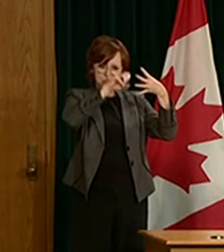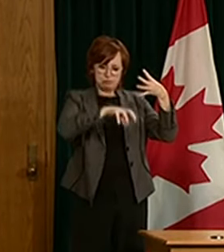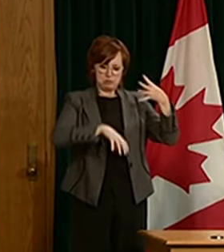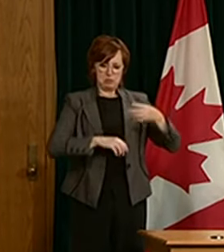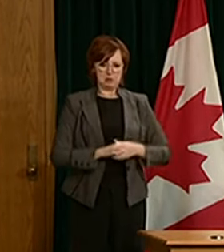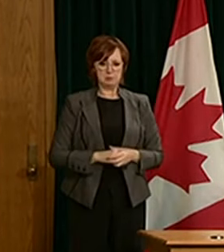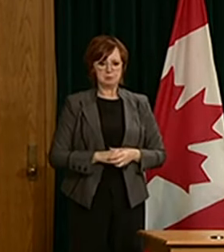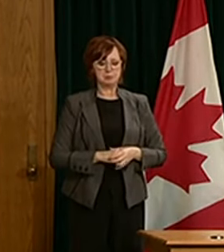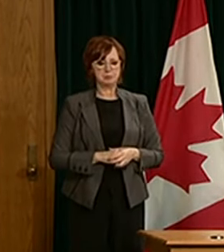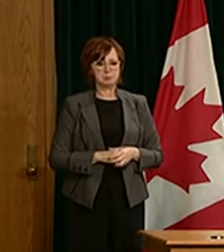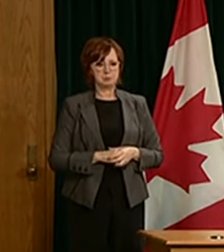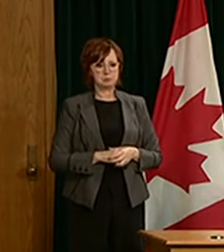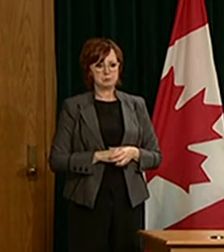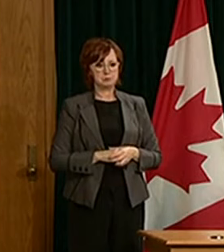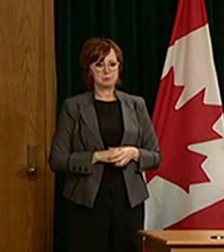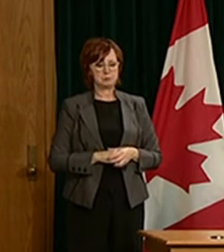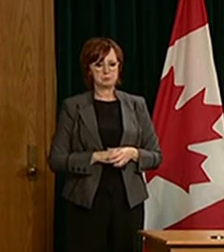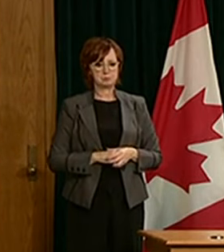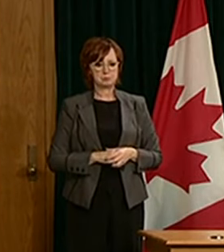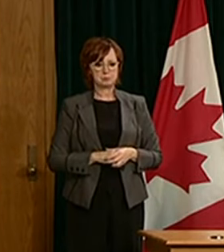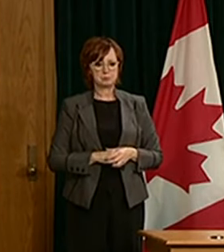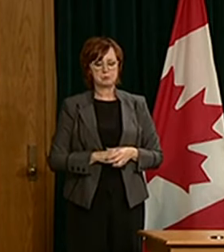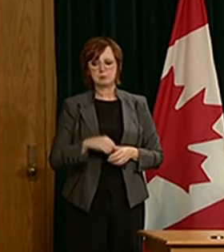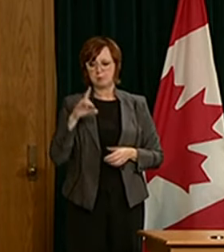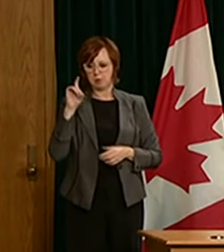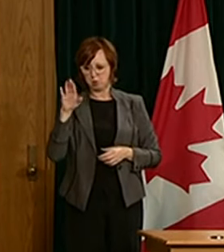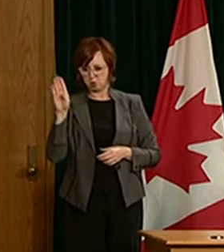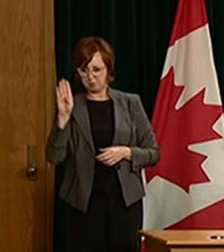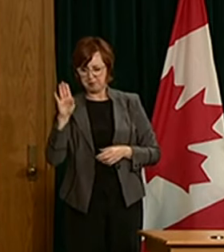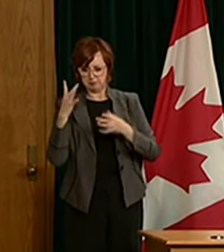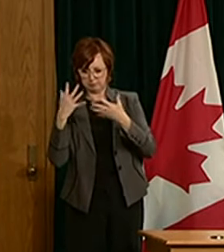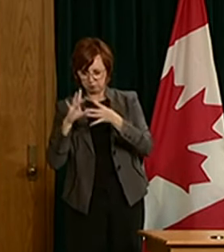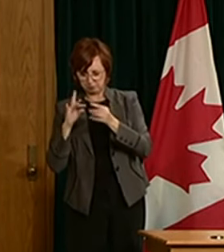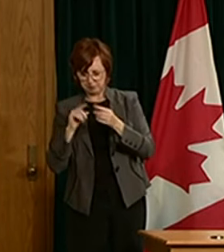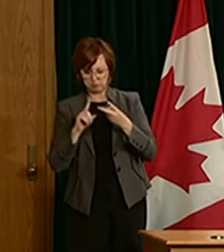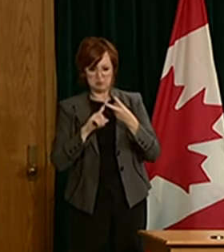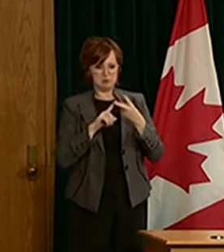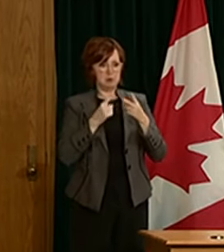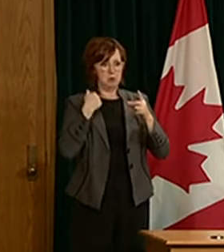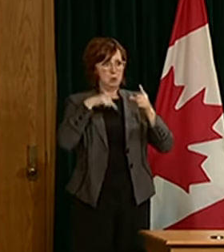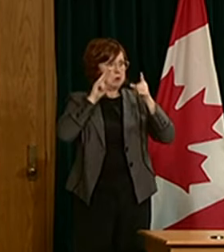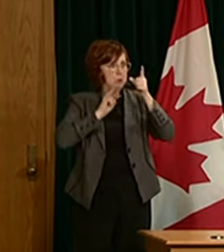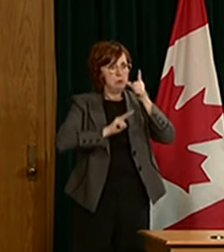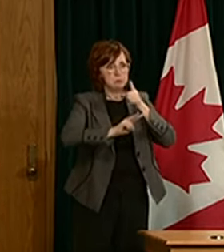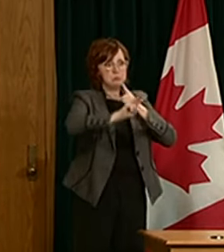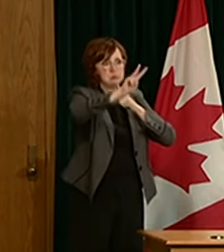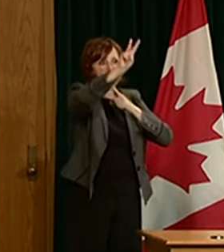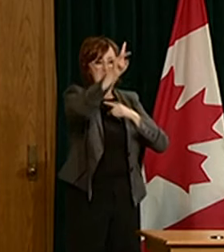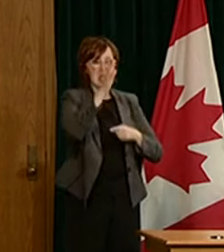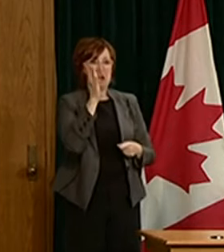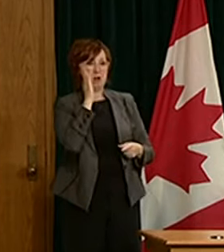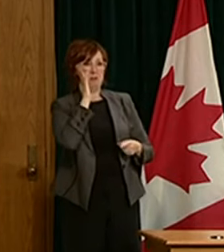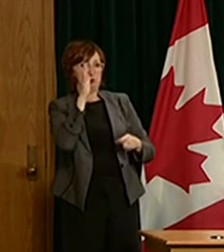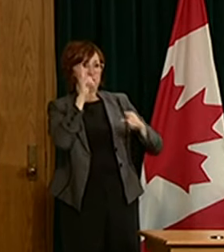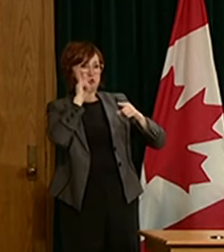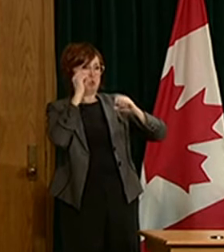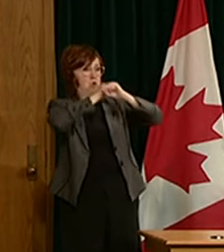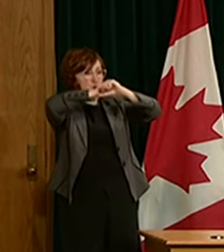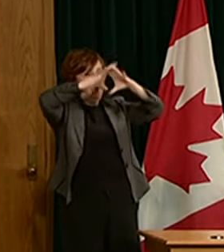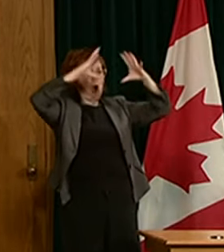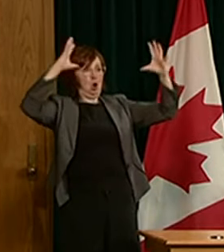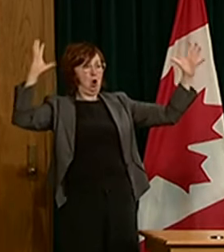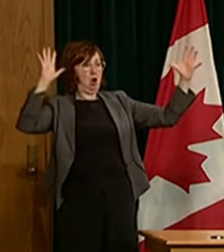levels. As mentioned by Dr. Bazran, those are not meant to be predictions of the future, but they are important to inform